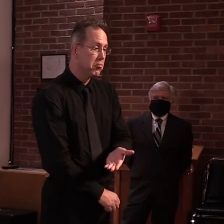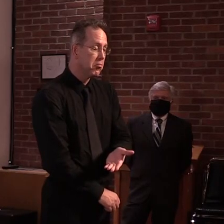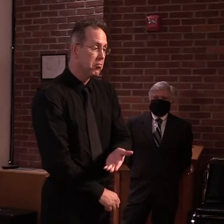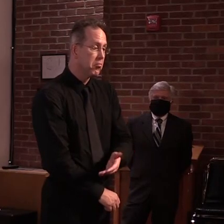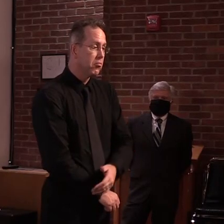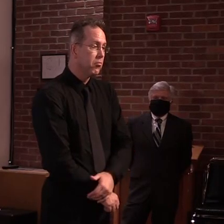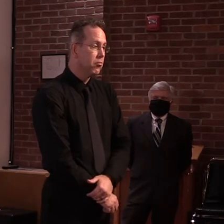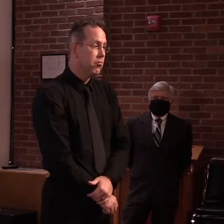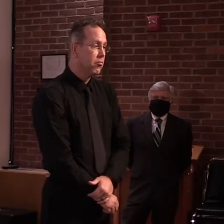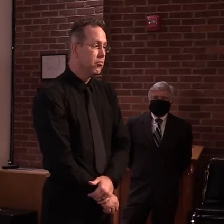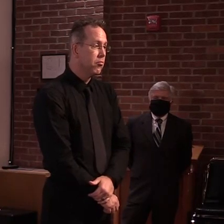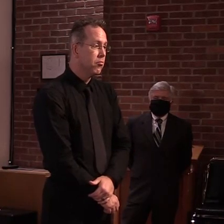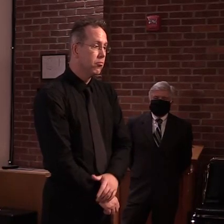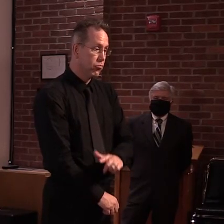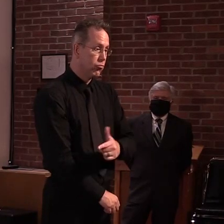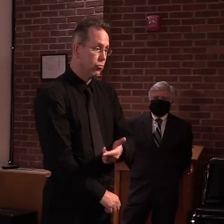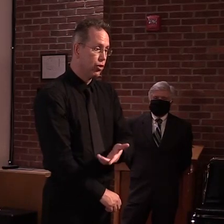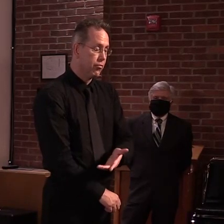Aaron, BT Digger.